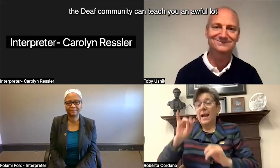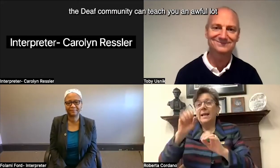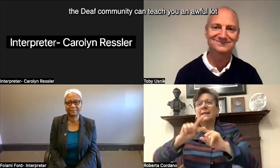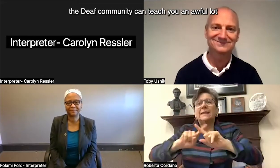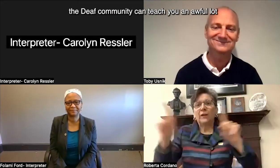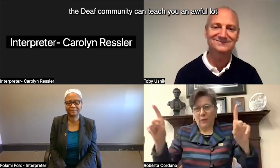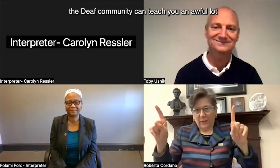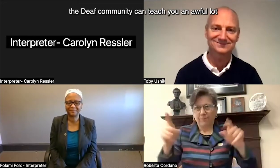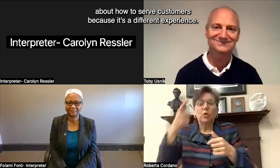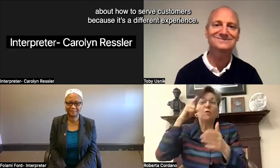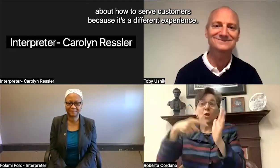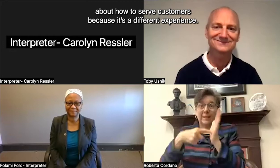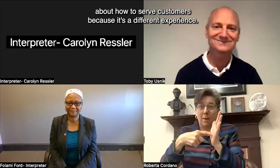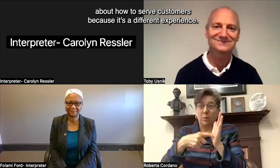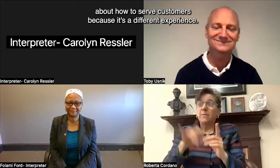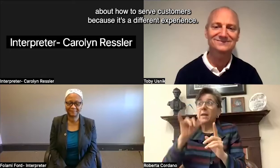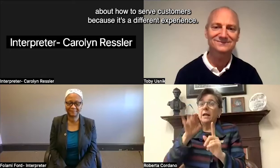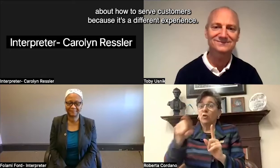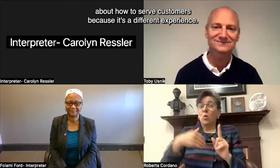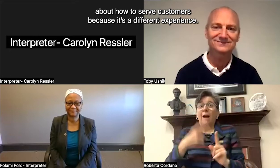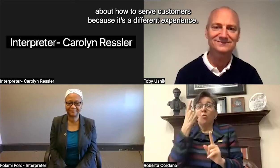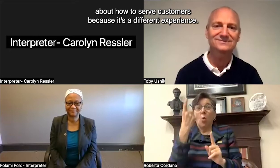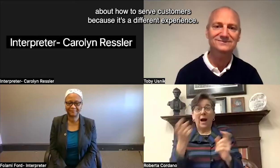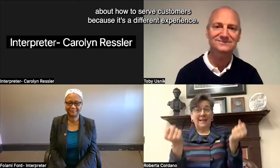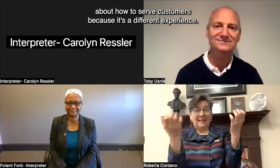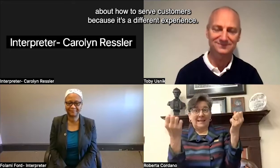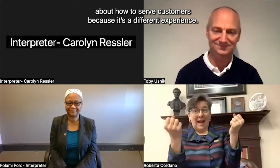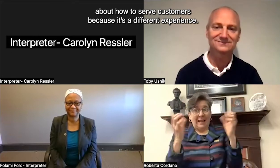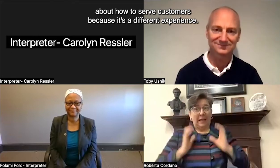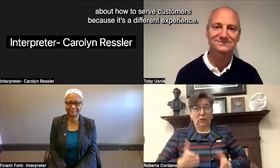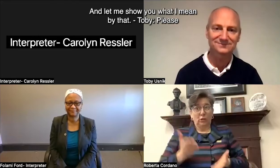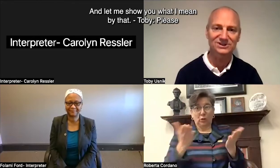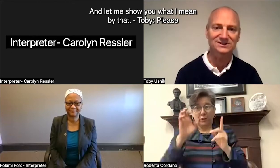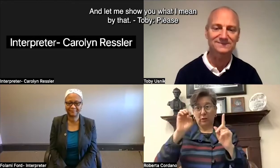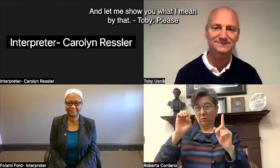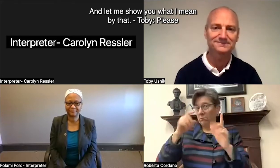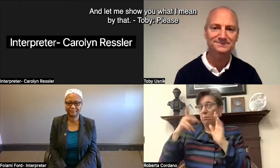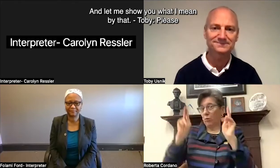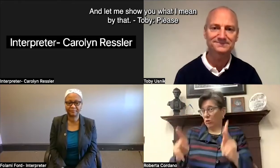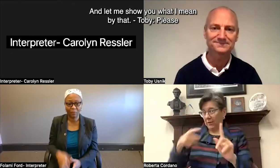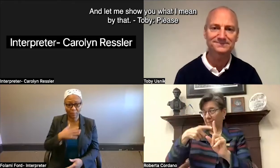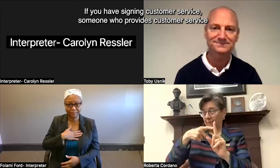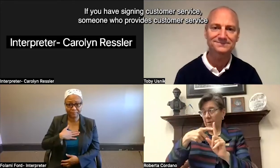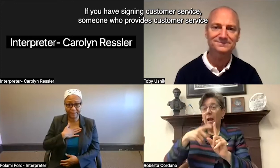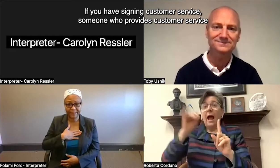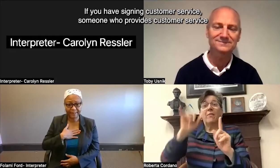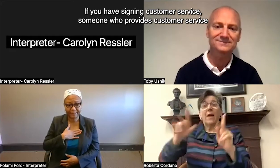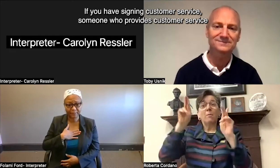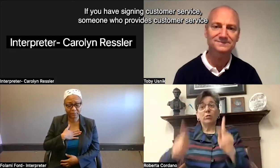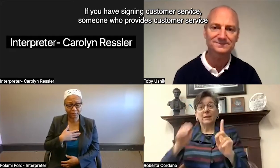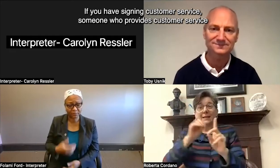about how to serve customers because it's a different experience. And let me show you what I mean by that. If you have signing